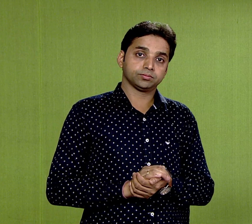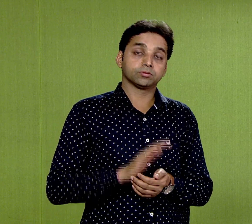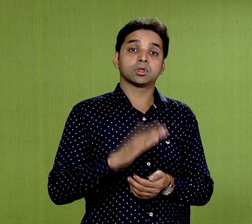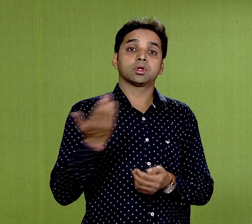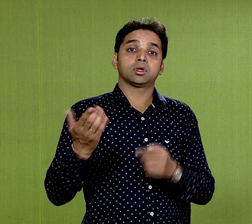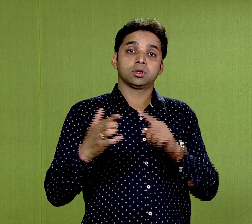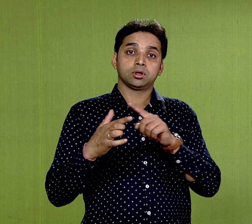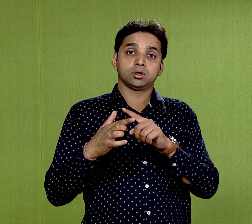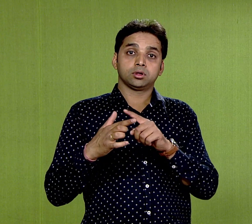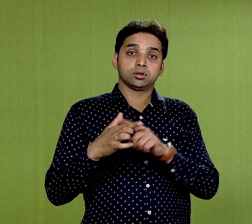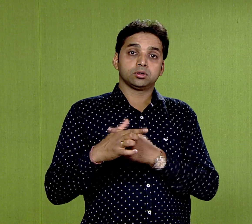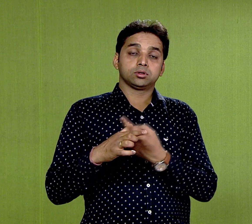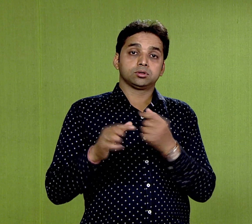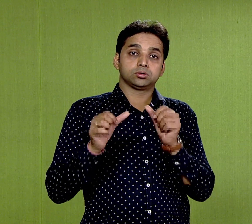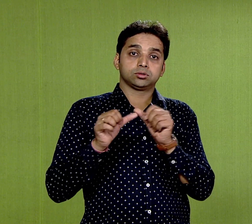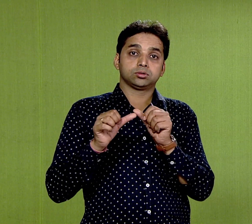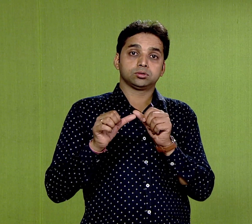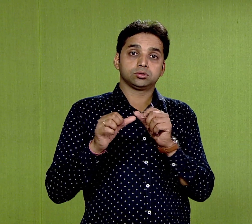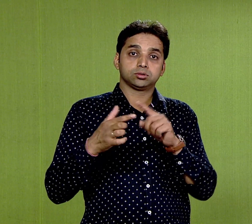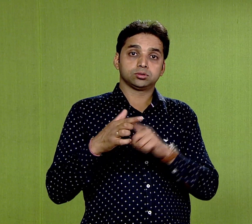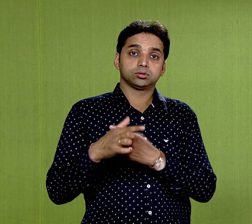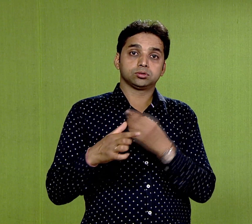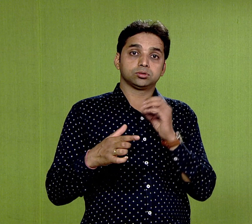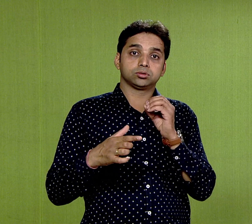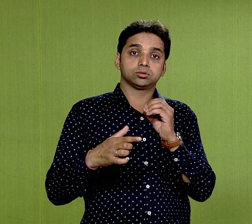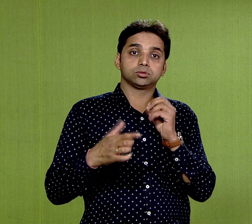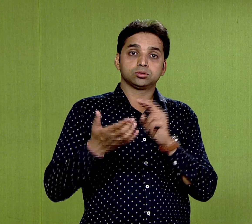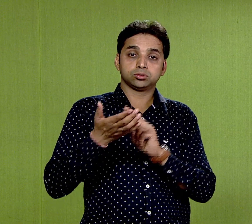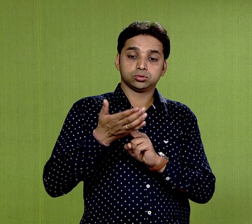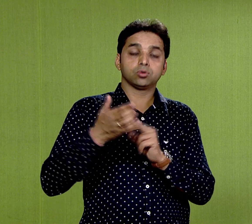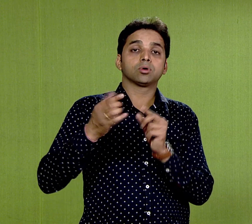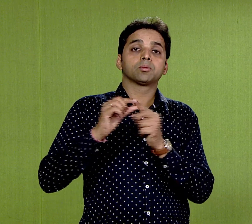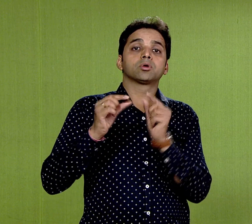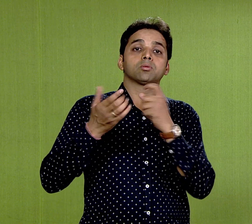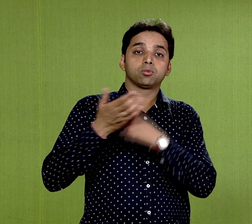Jaunpur in the eastern Uttar Pradesh